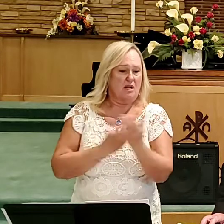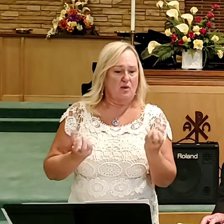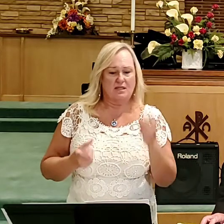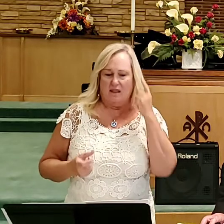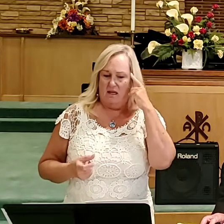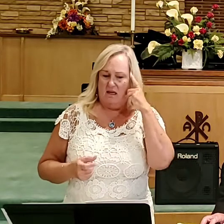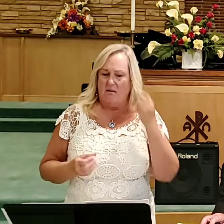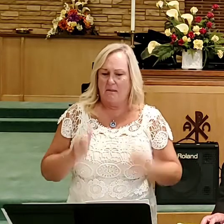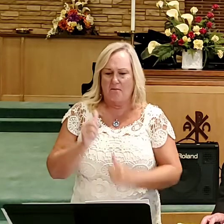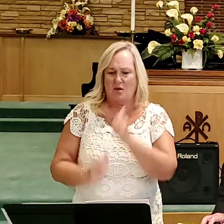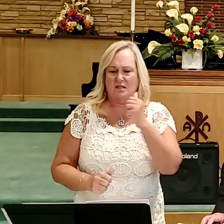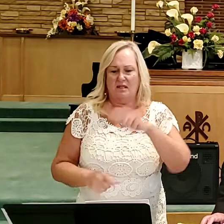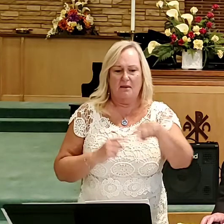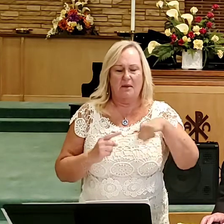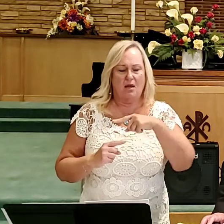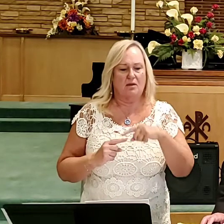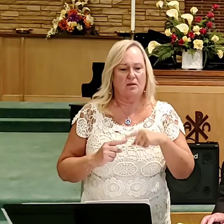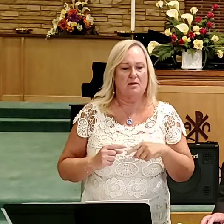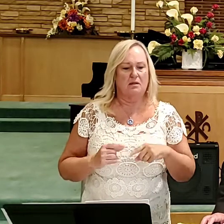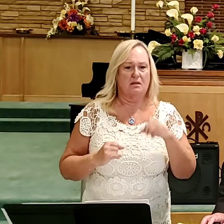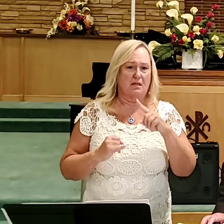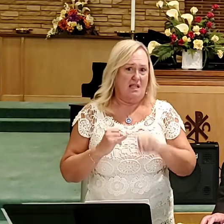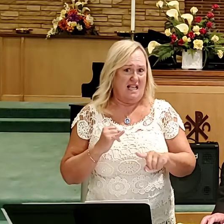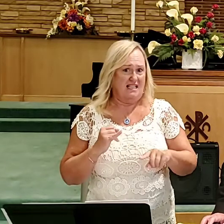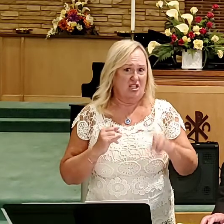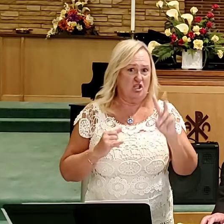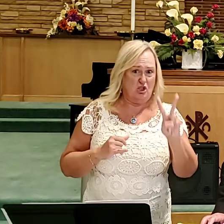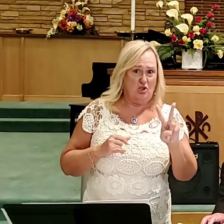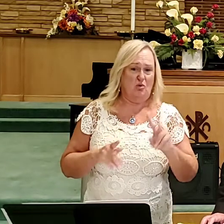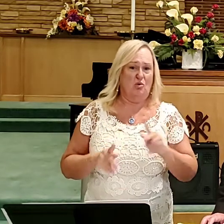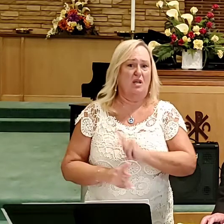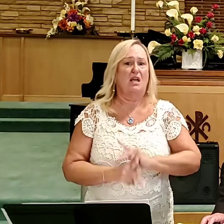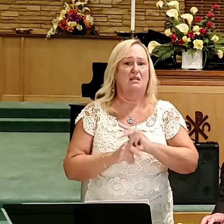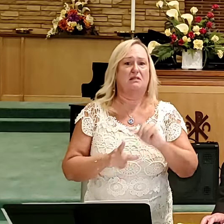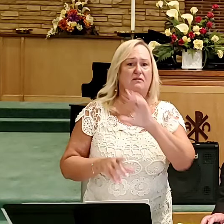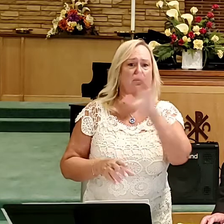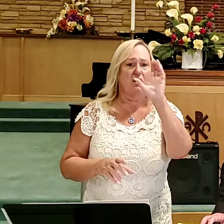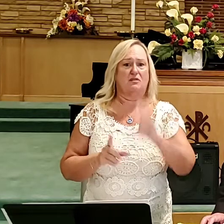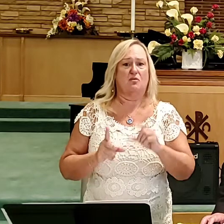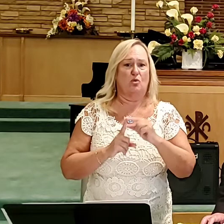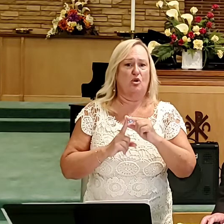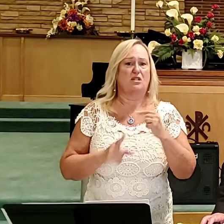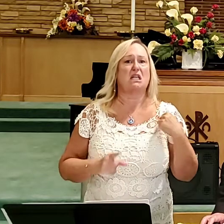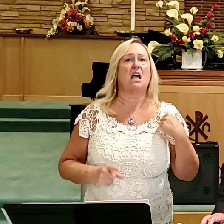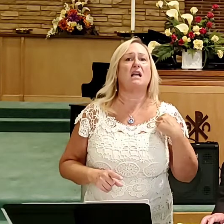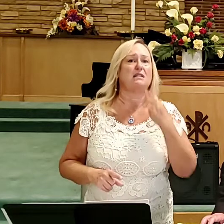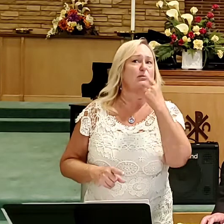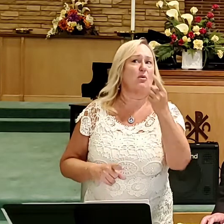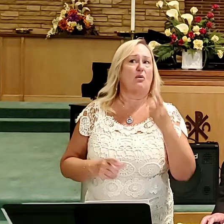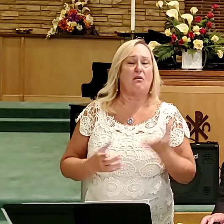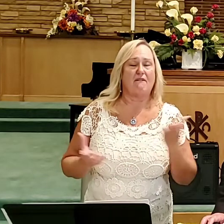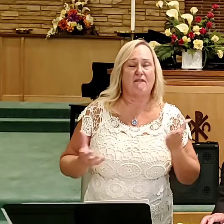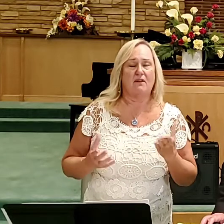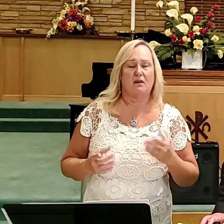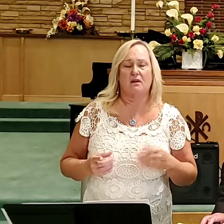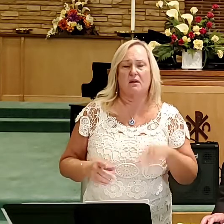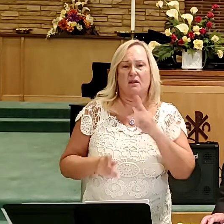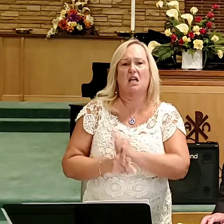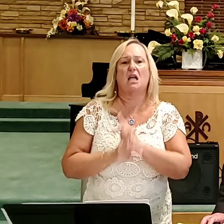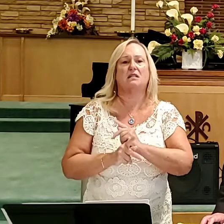think mostly about the latter two types of crosswords I spoke of, the kinds